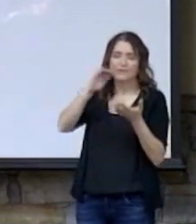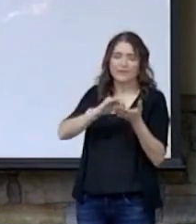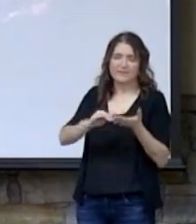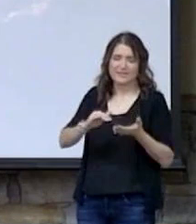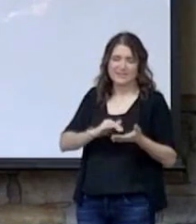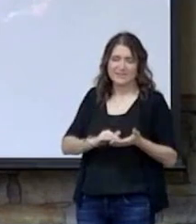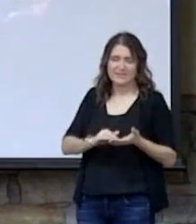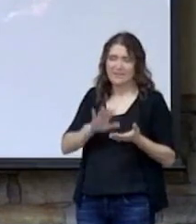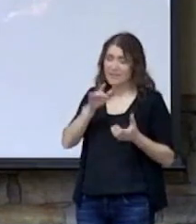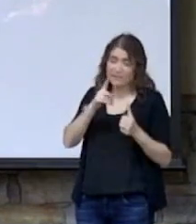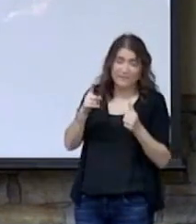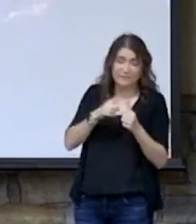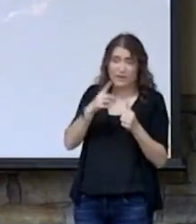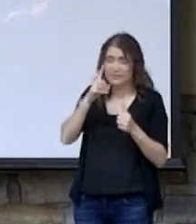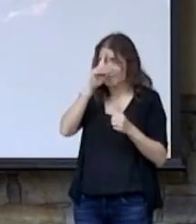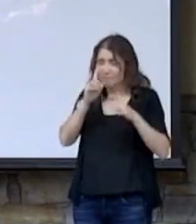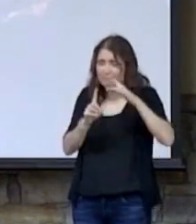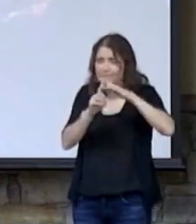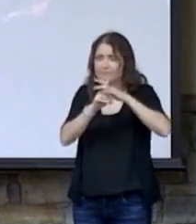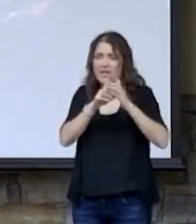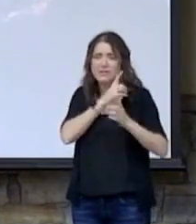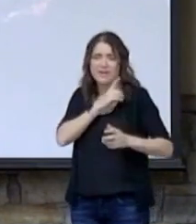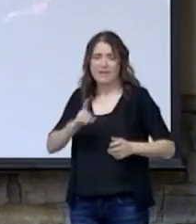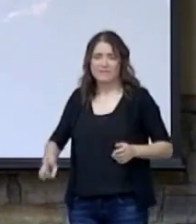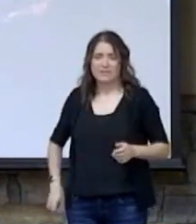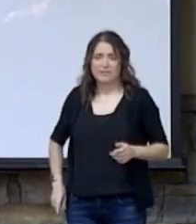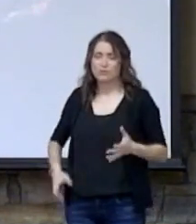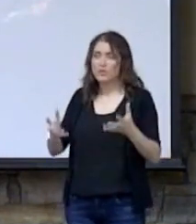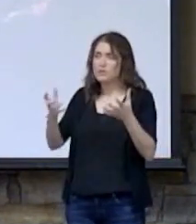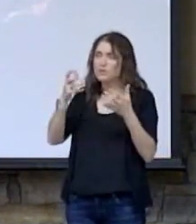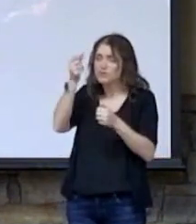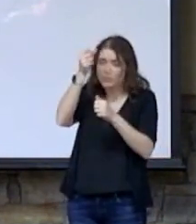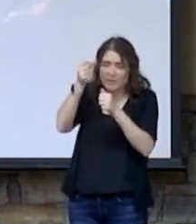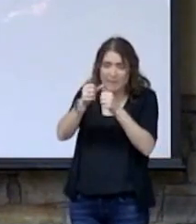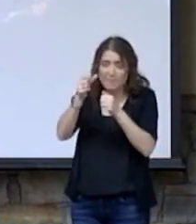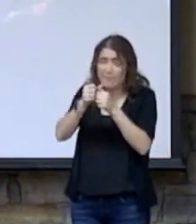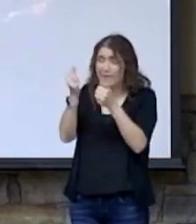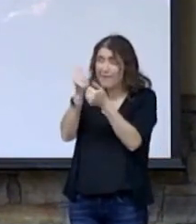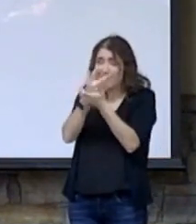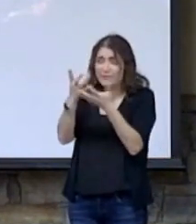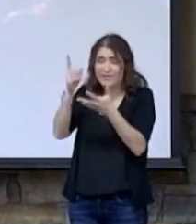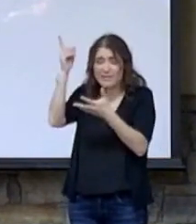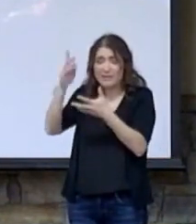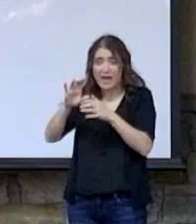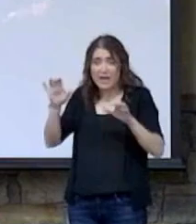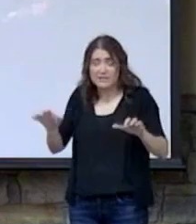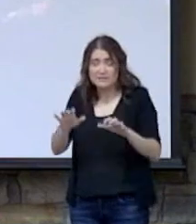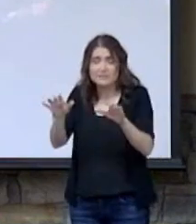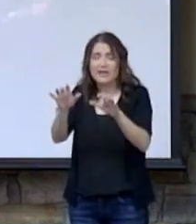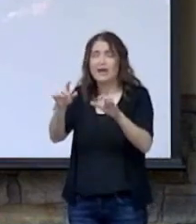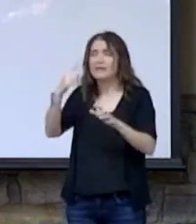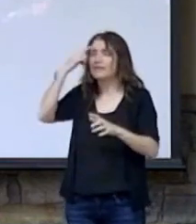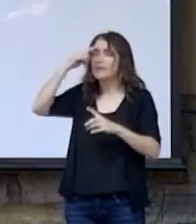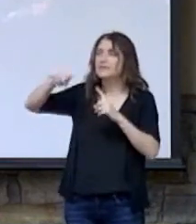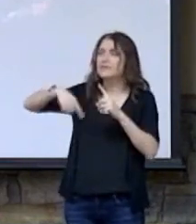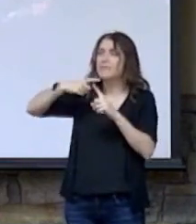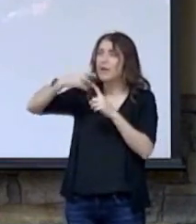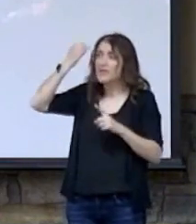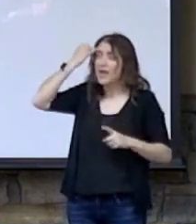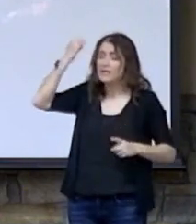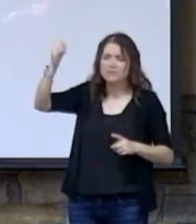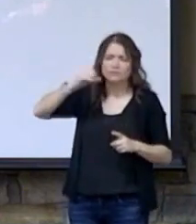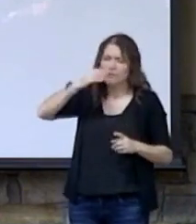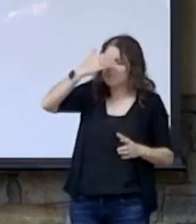first thing that comes to David's mind when he wants to remember all that God has done. When he thinks about this idea of don't